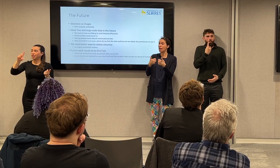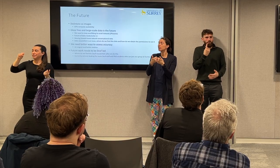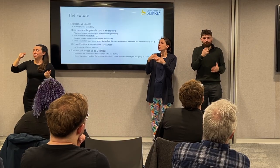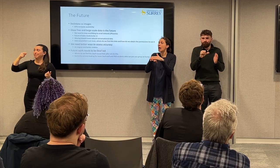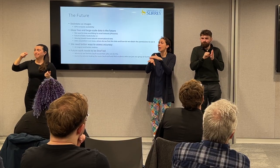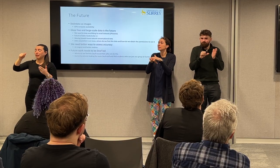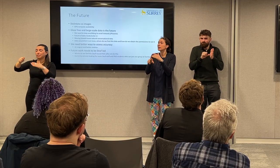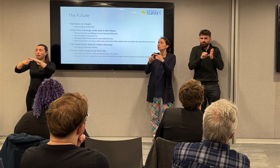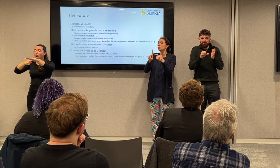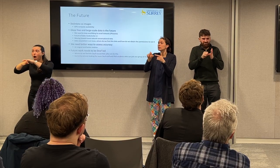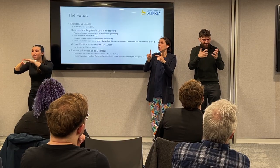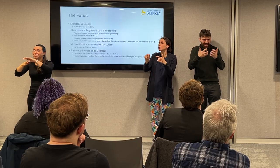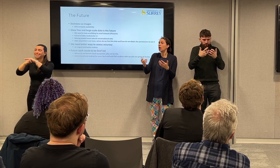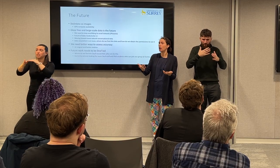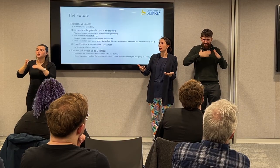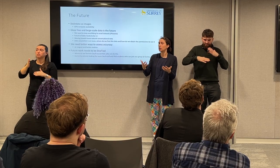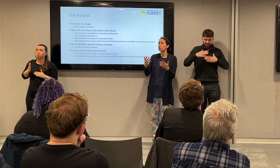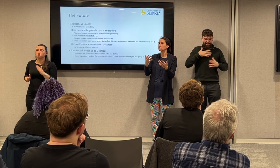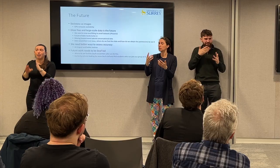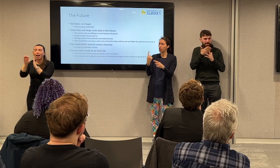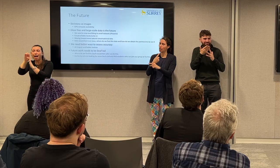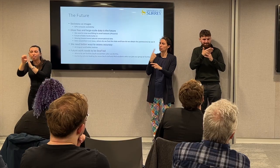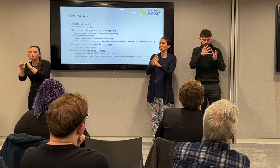getting ethical access to that data.